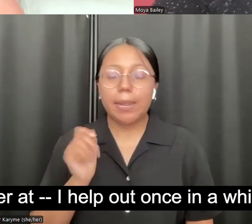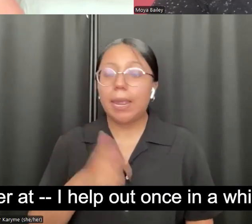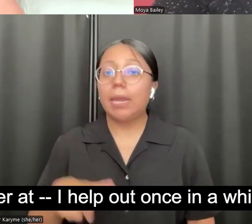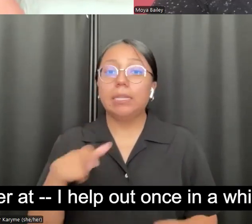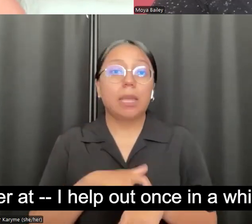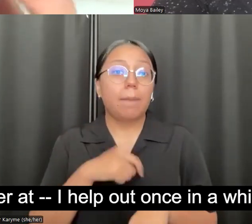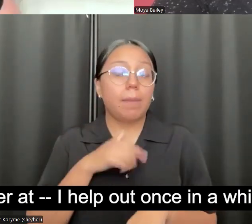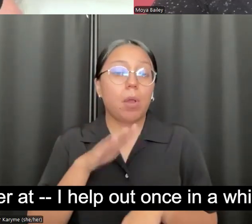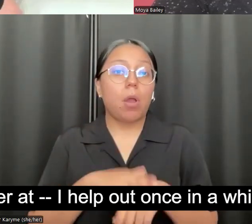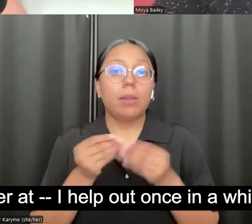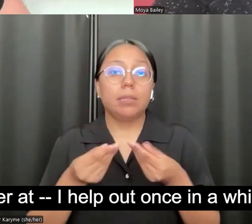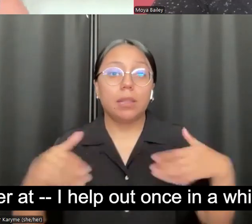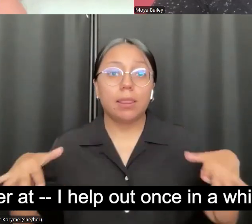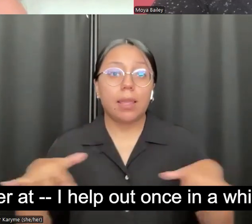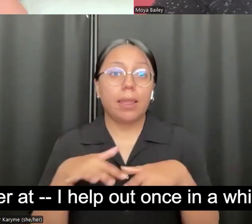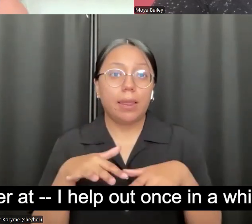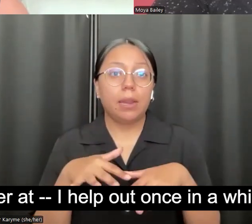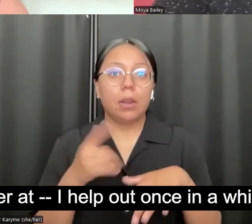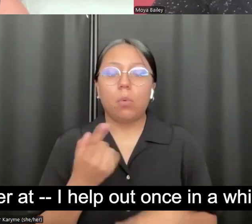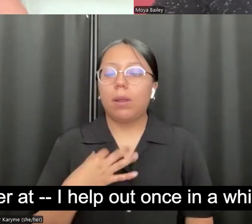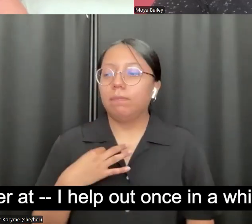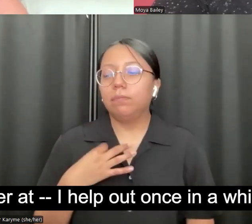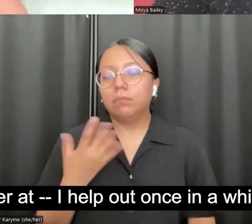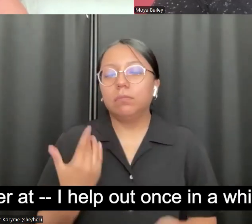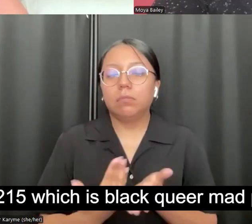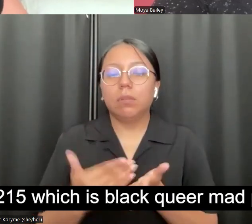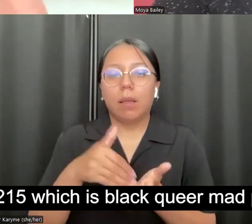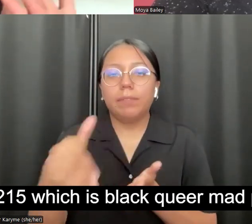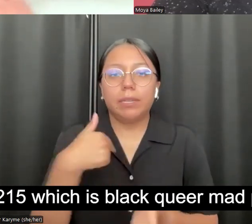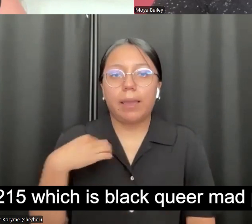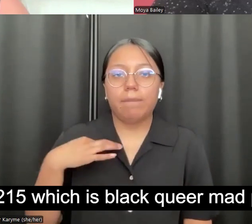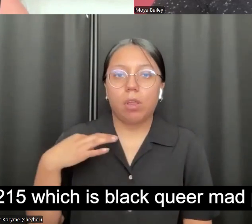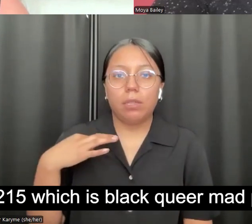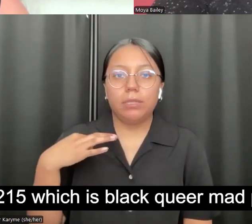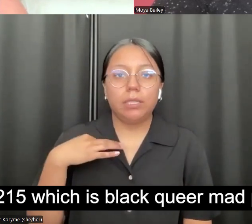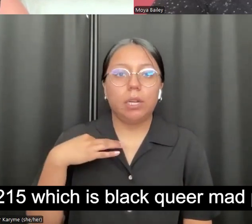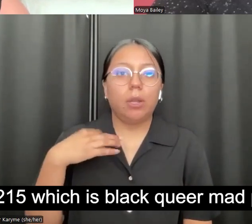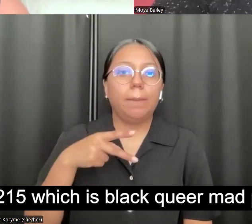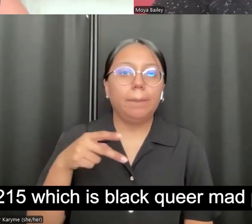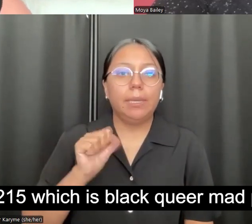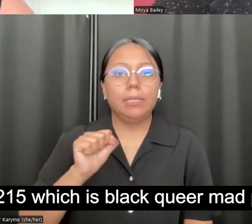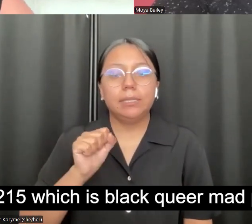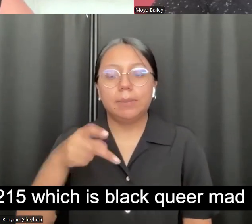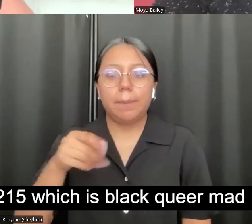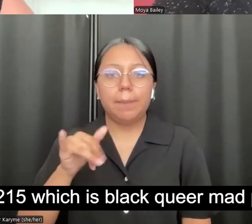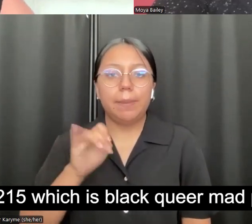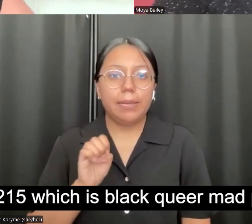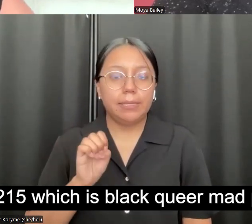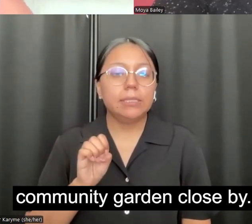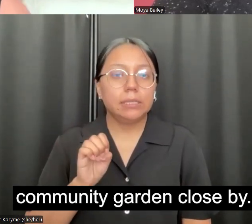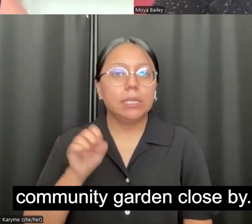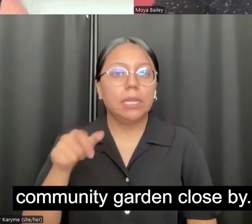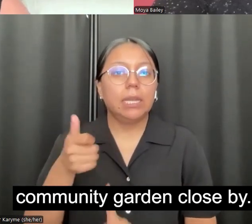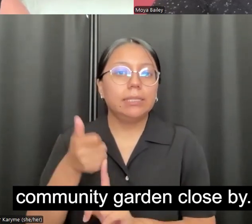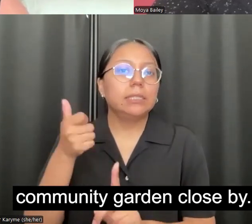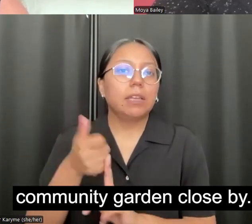at I don't know if I volunteer. I help out once in a while at Deep Space Mine 215, which is a Black queer mad person led